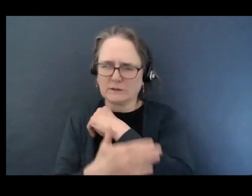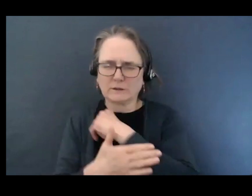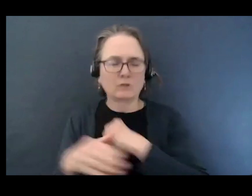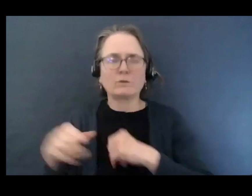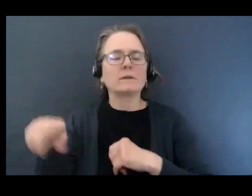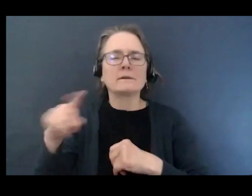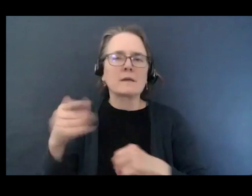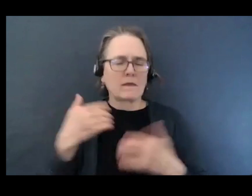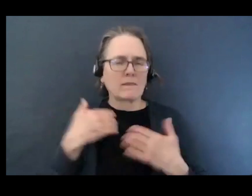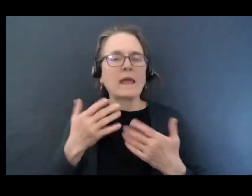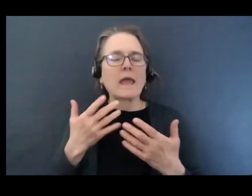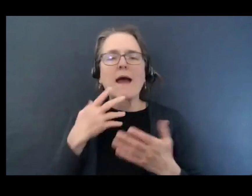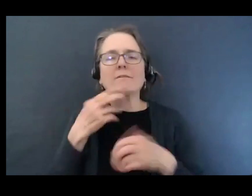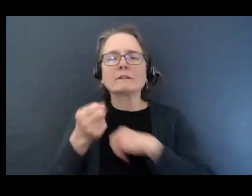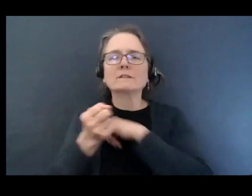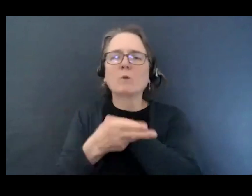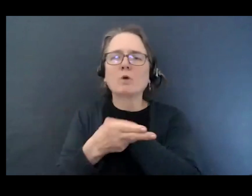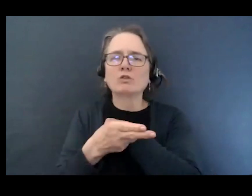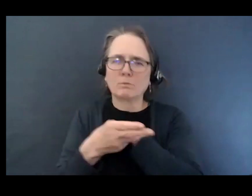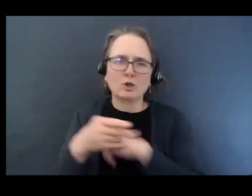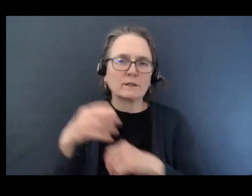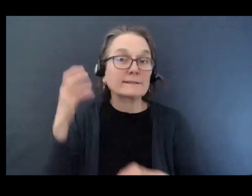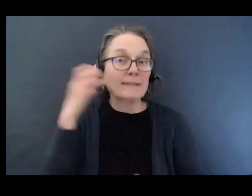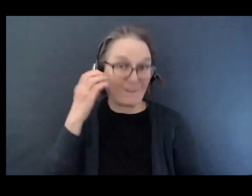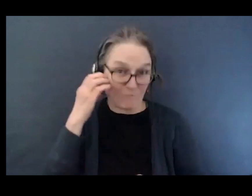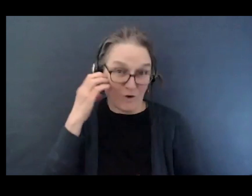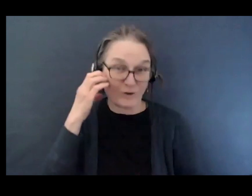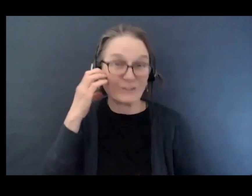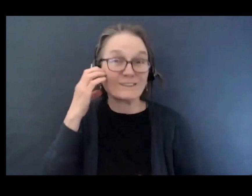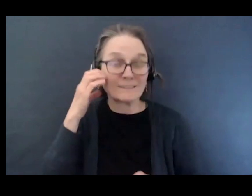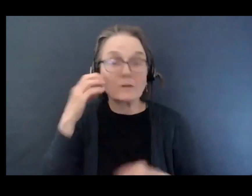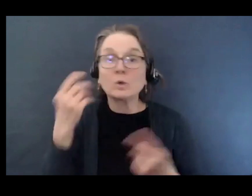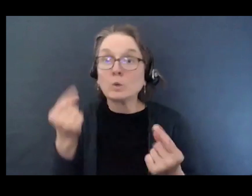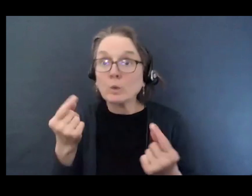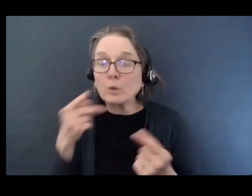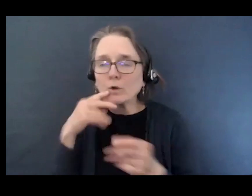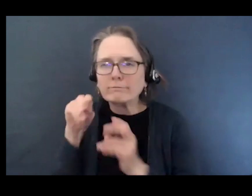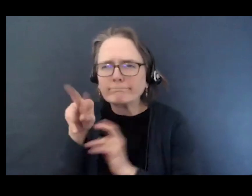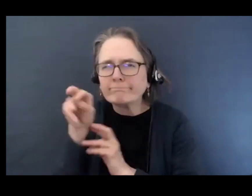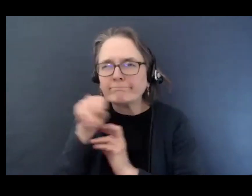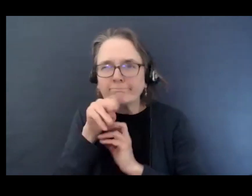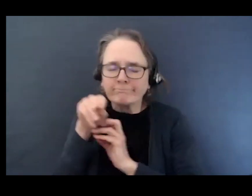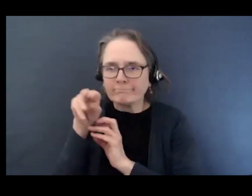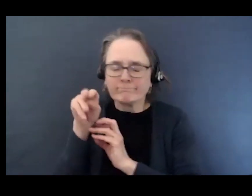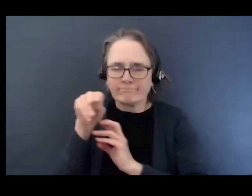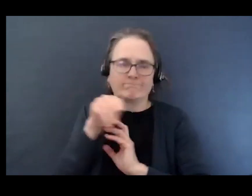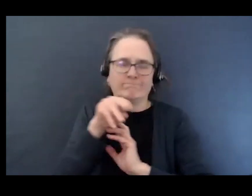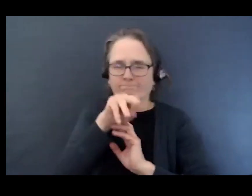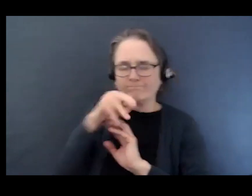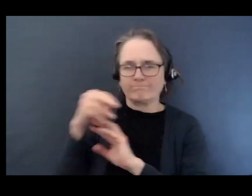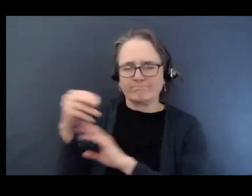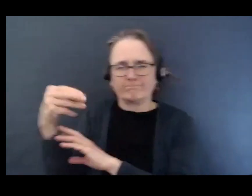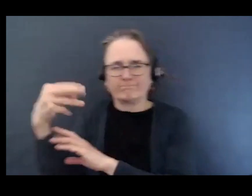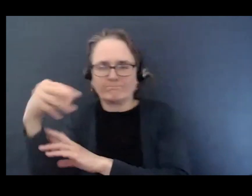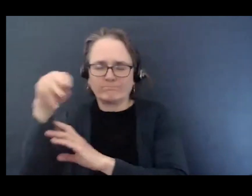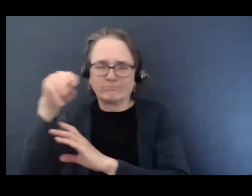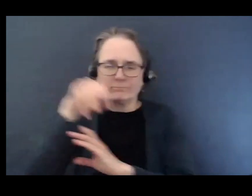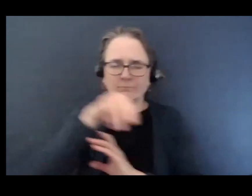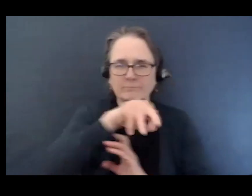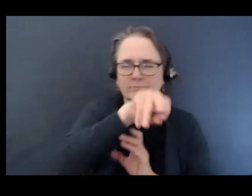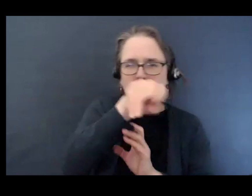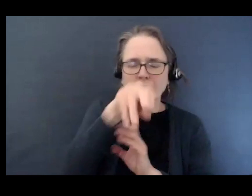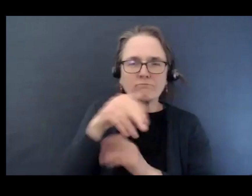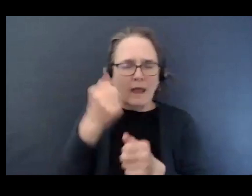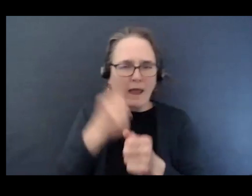they took a picture of every obstacle from their planned community into the center of this area, Suisun